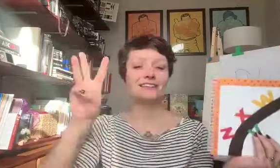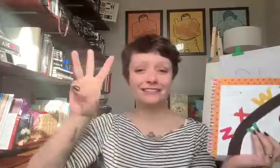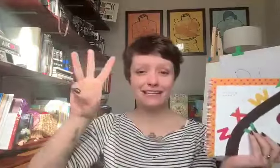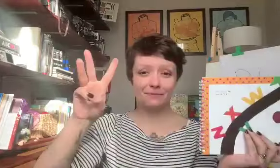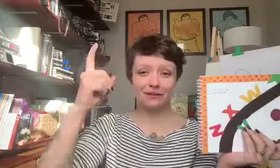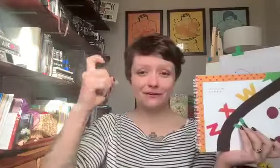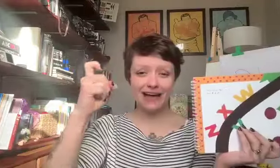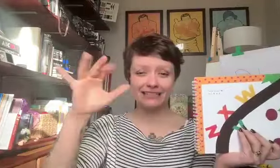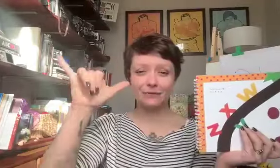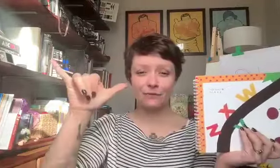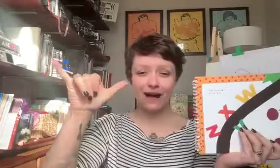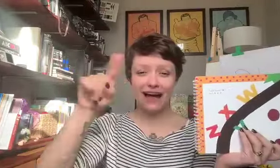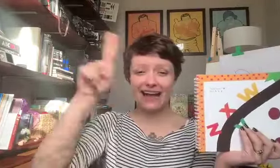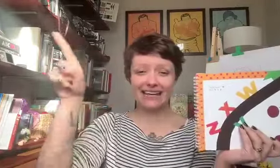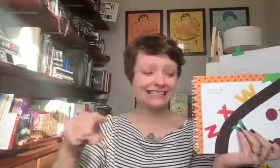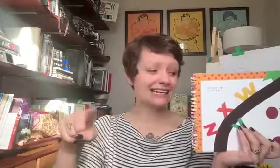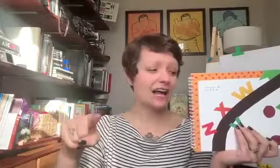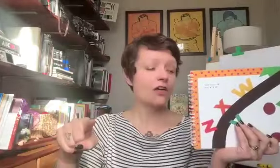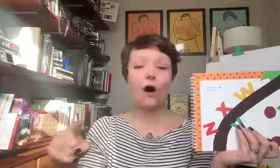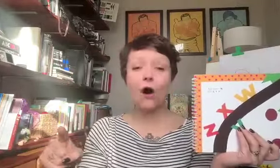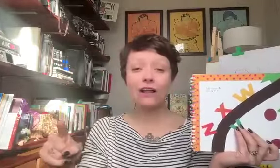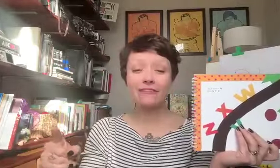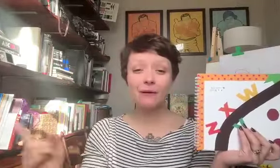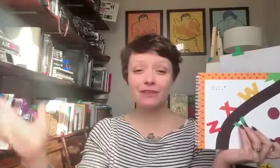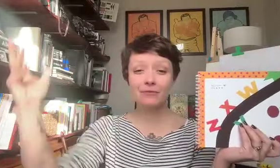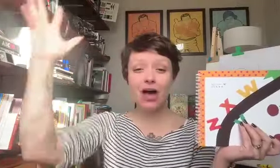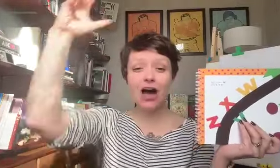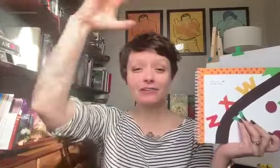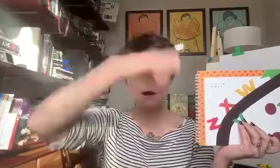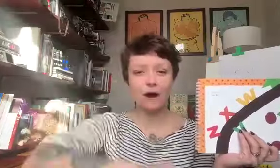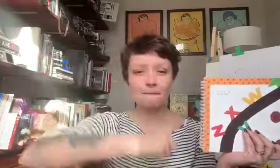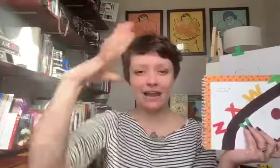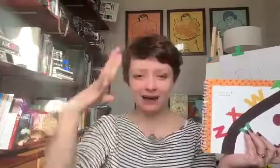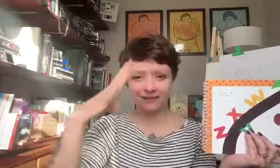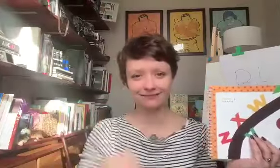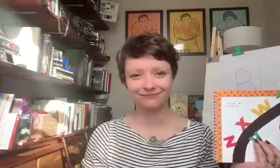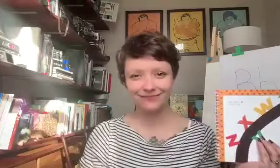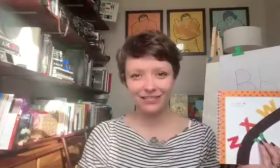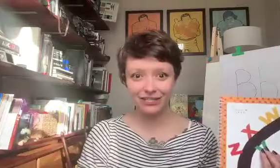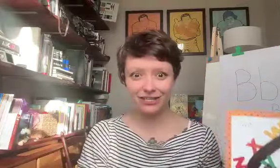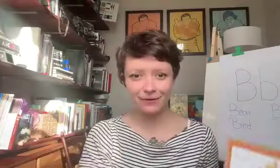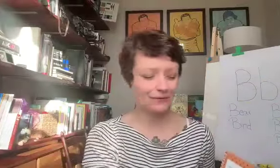There's W, X, Y, and Z. The whole alphabet of the block. Chicka chicka boom boom.